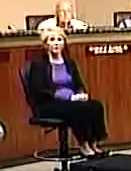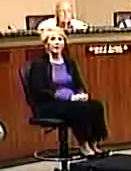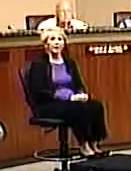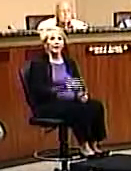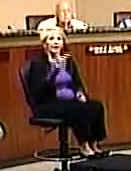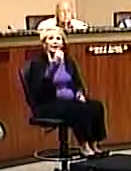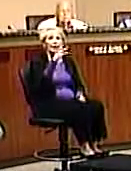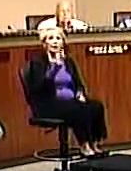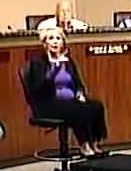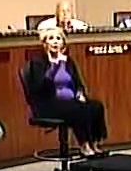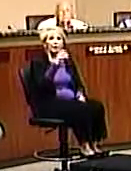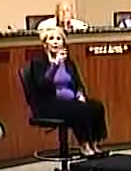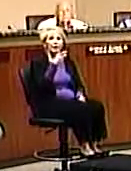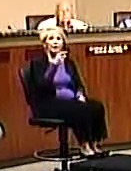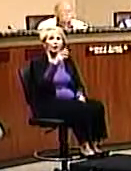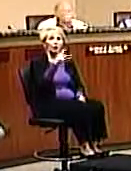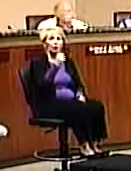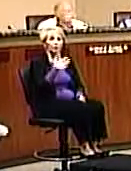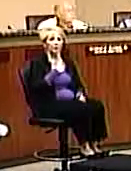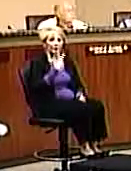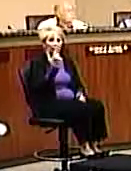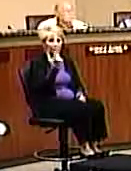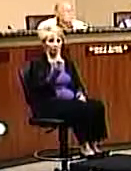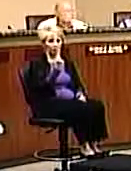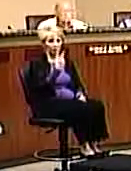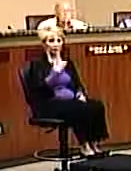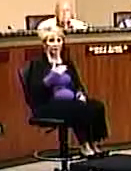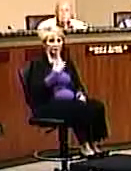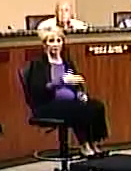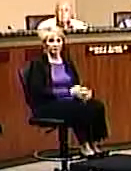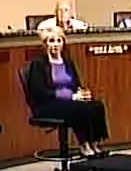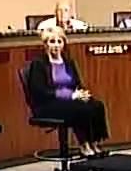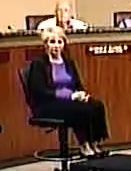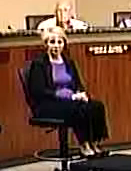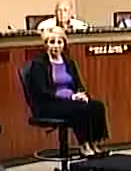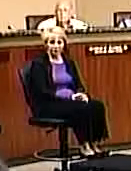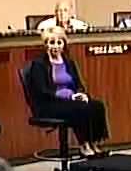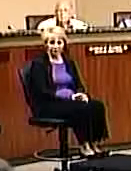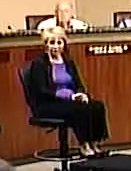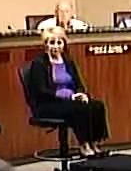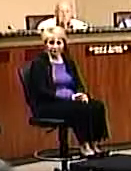Gary Linhart, come to the podium if you would, sir.